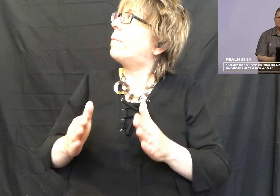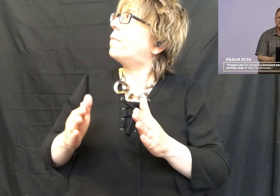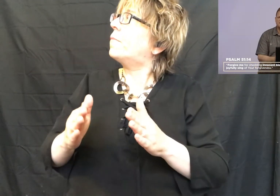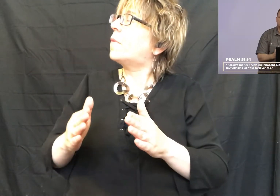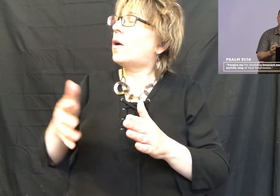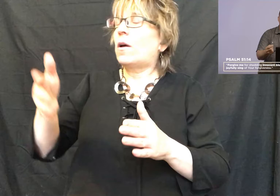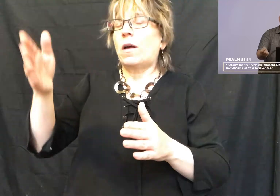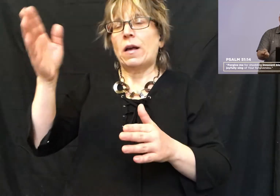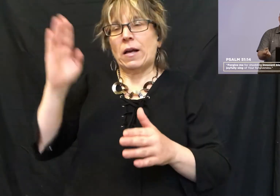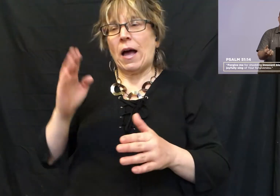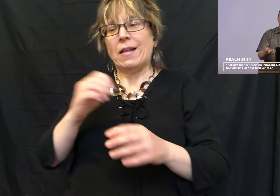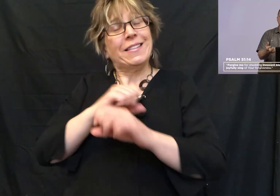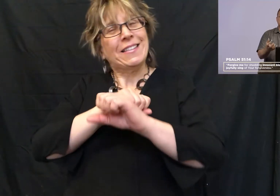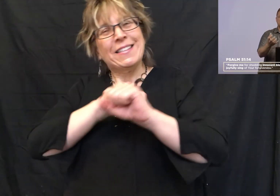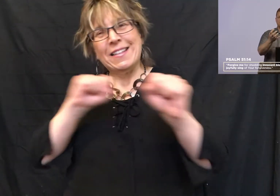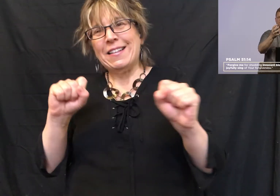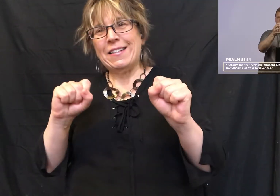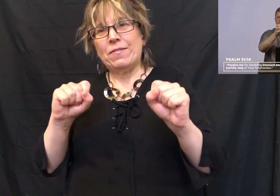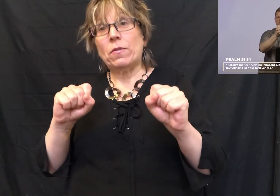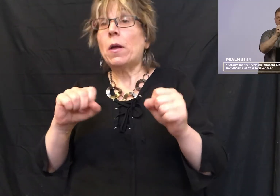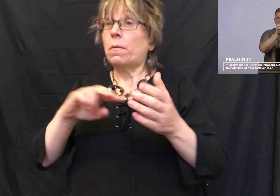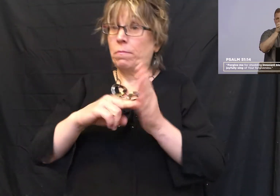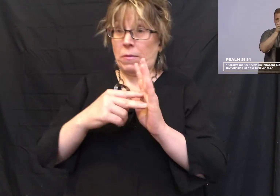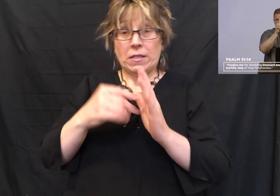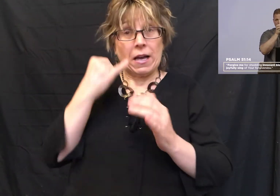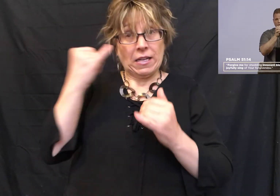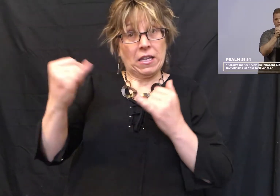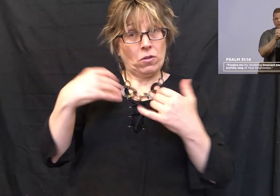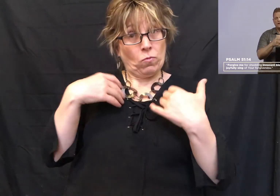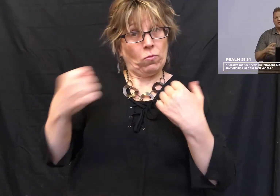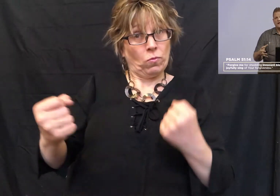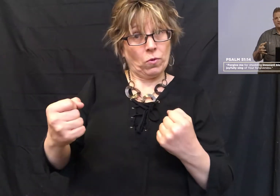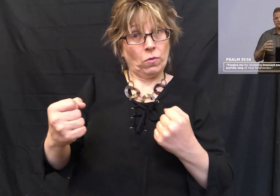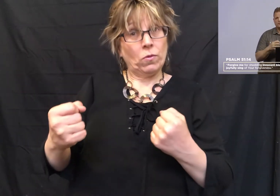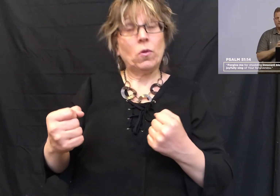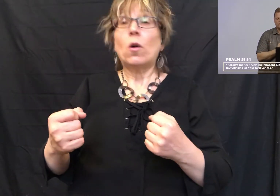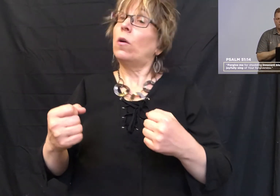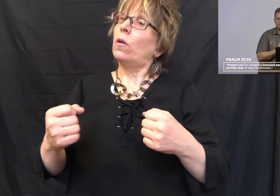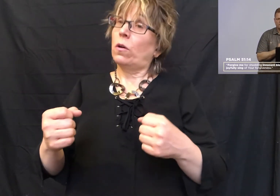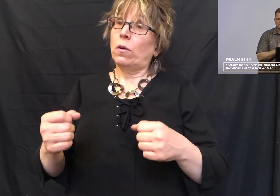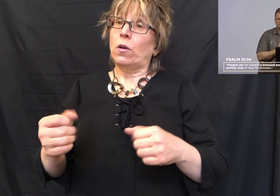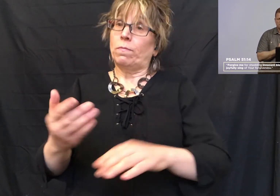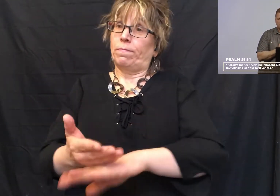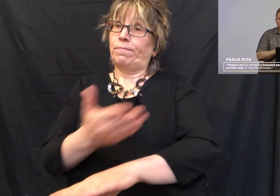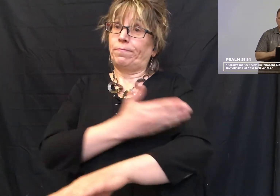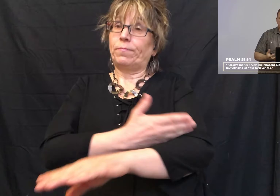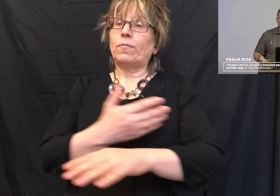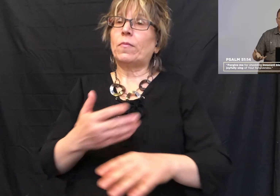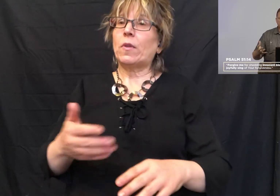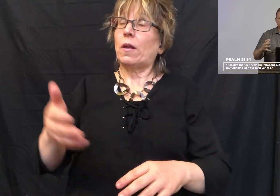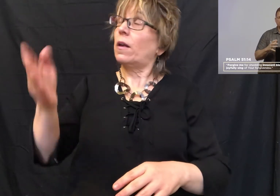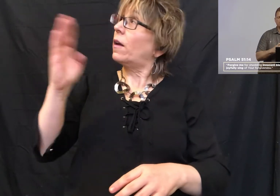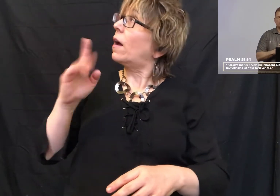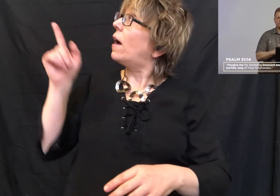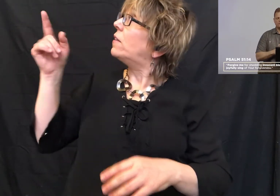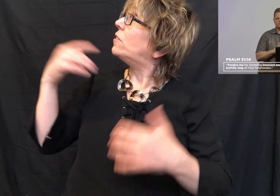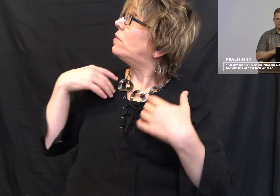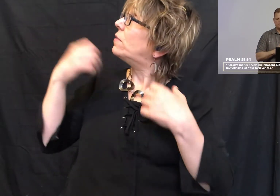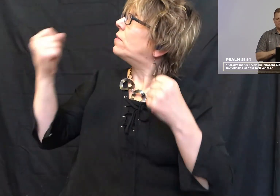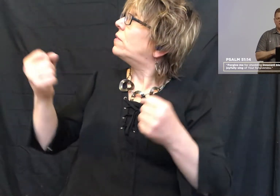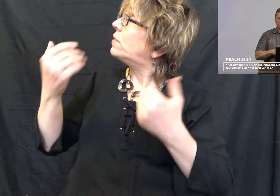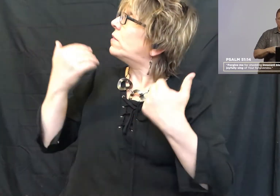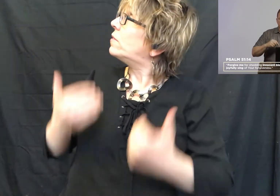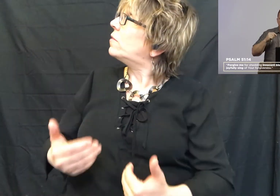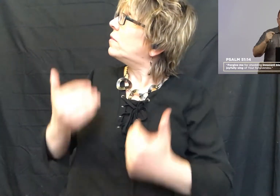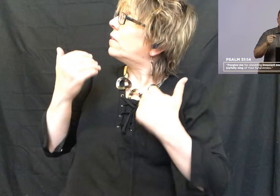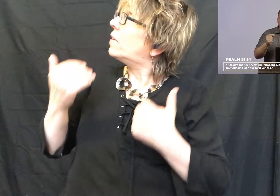I love that he says that. The word saves here has the idea of to heal, to make whole, and to restore. Oh God who restores